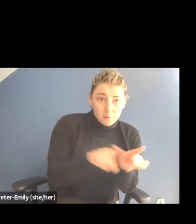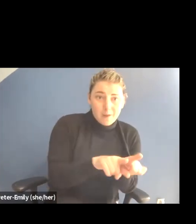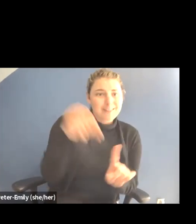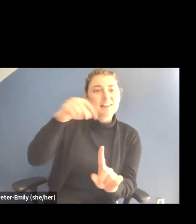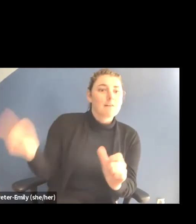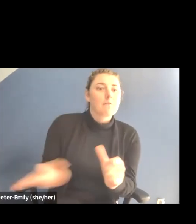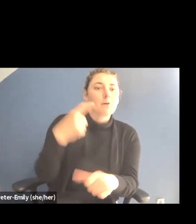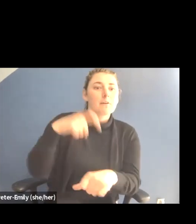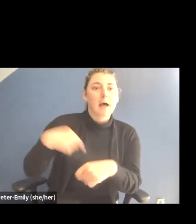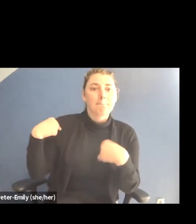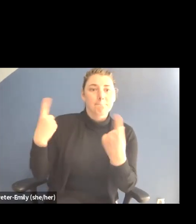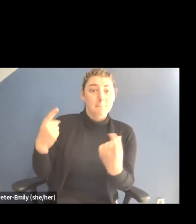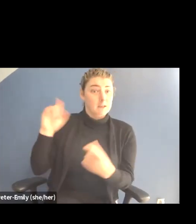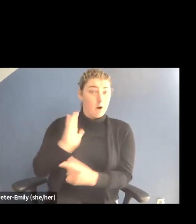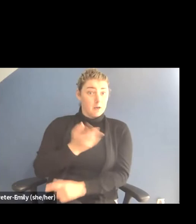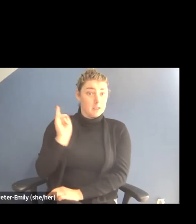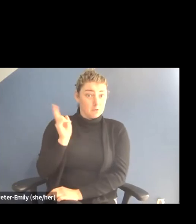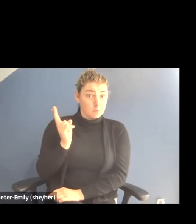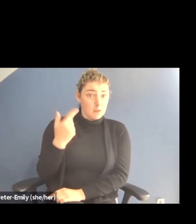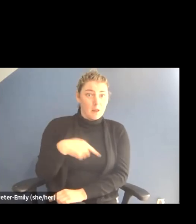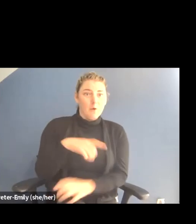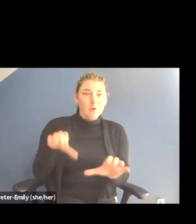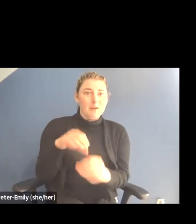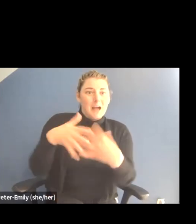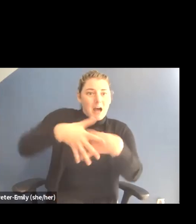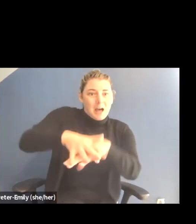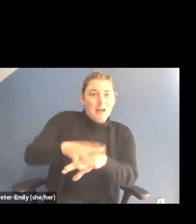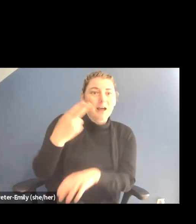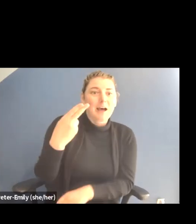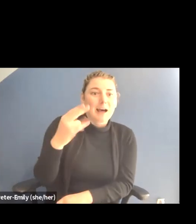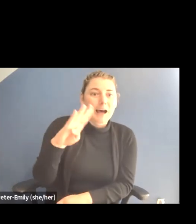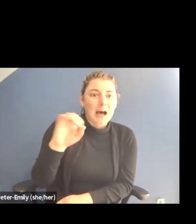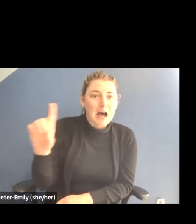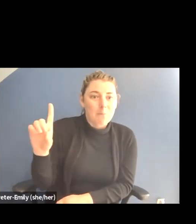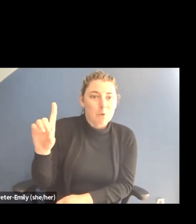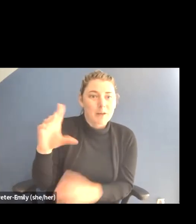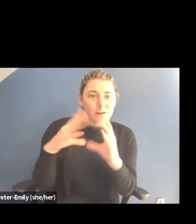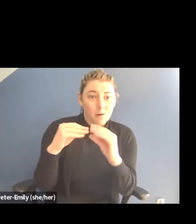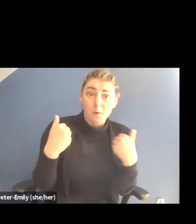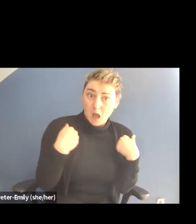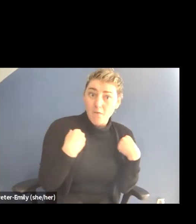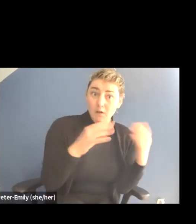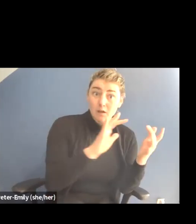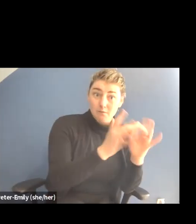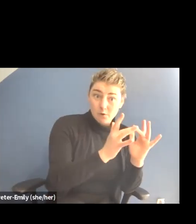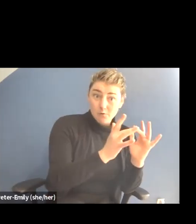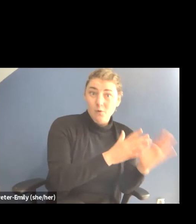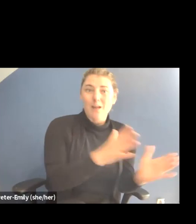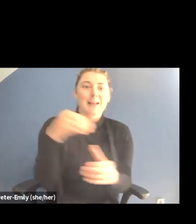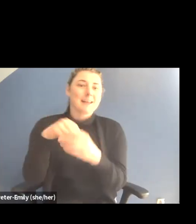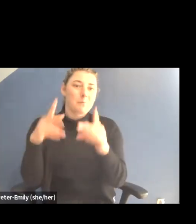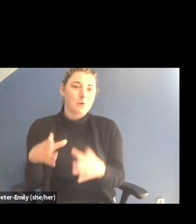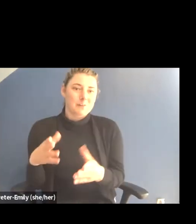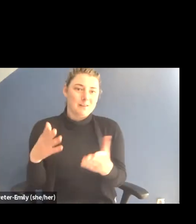first time in the Roundtable's history that we are doing a hybrid conference. We have both virtual and in-person